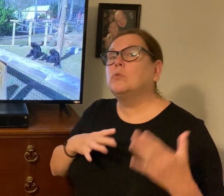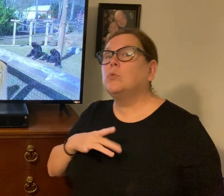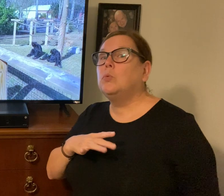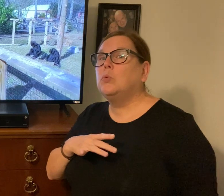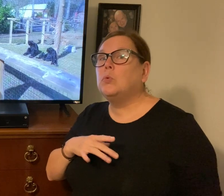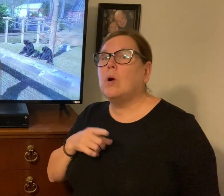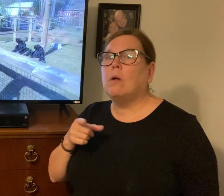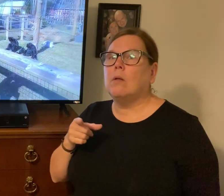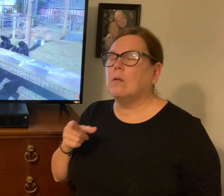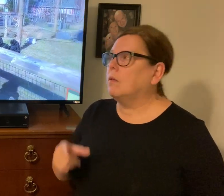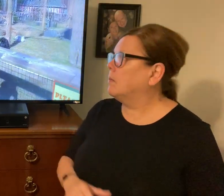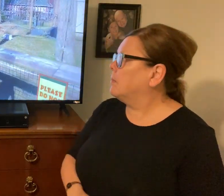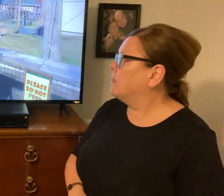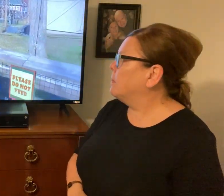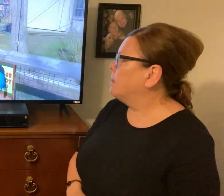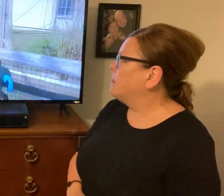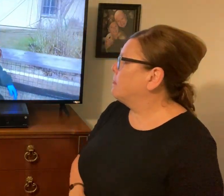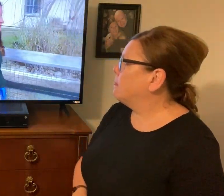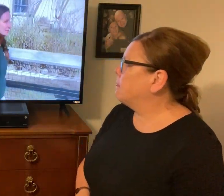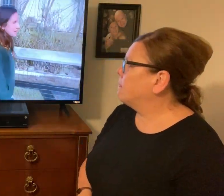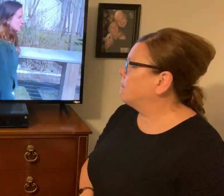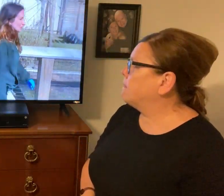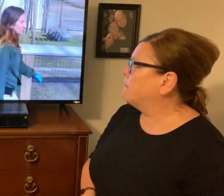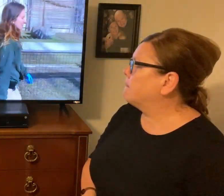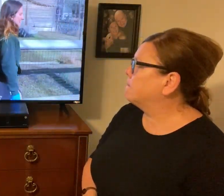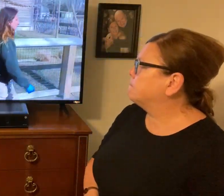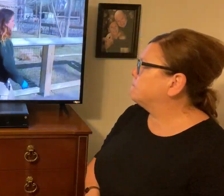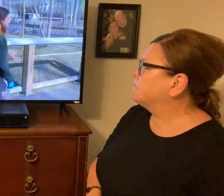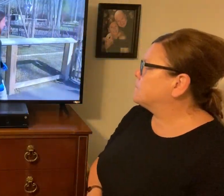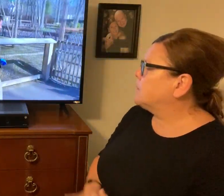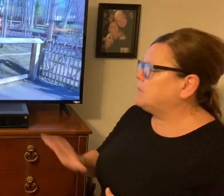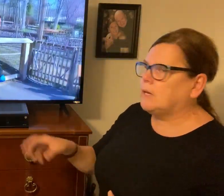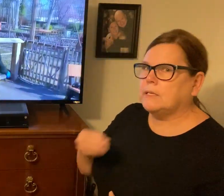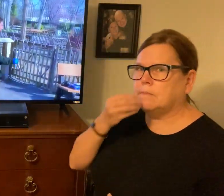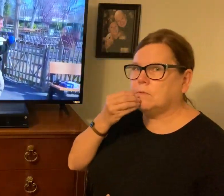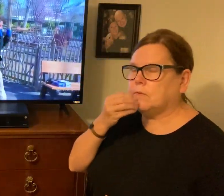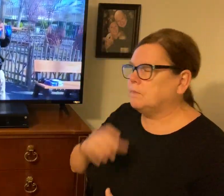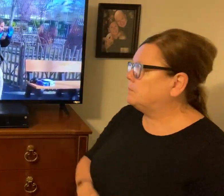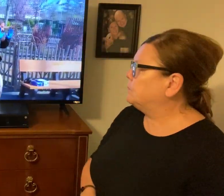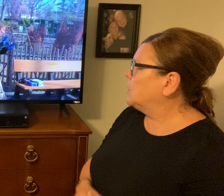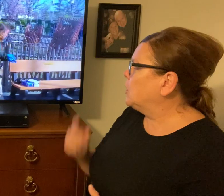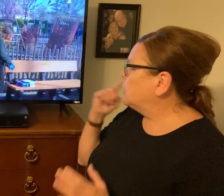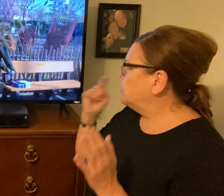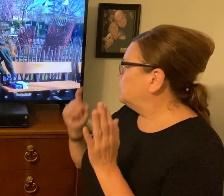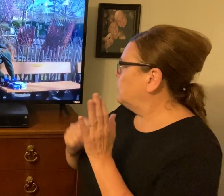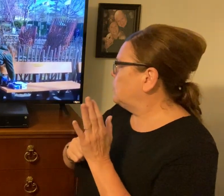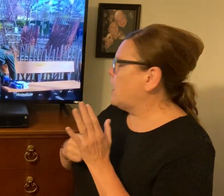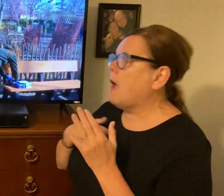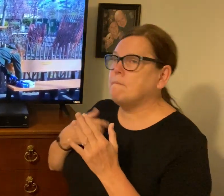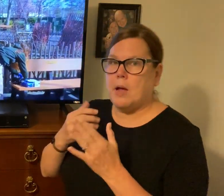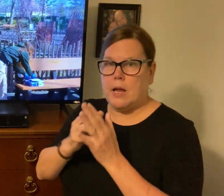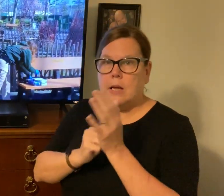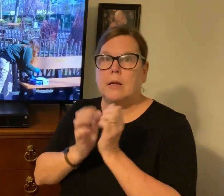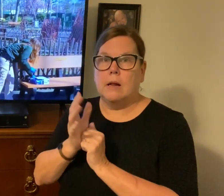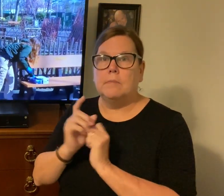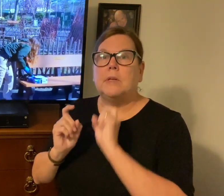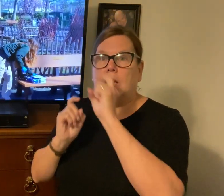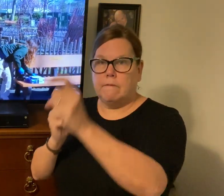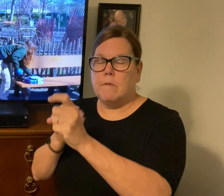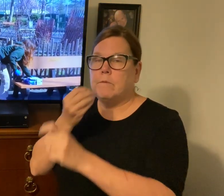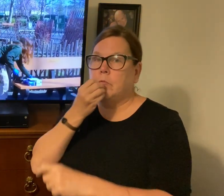they're brachiators. I'm going to pop back over here again and grab some treats for them. My goodness, I'm wearing my gloves to throw them their